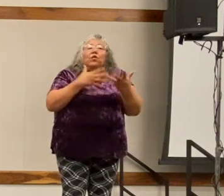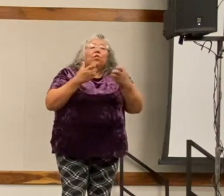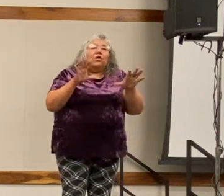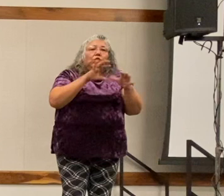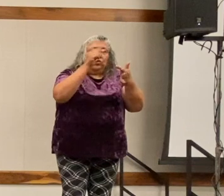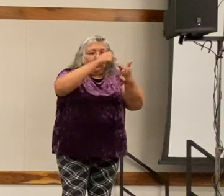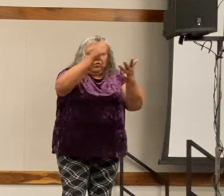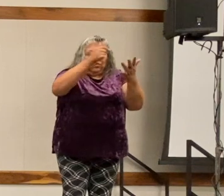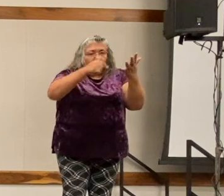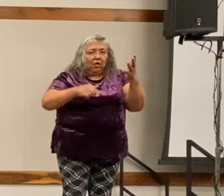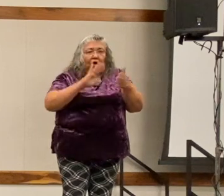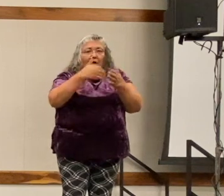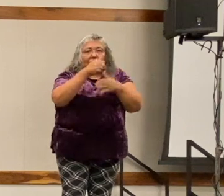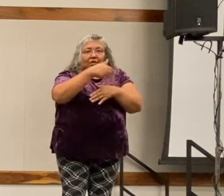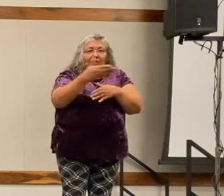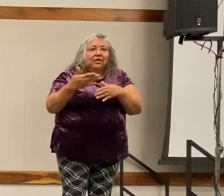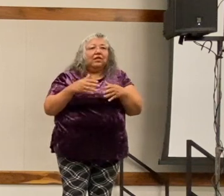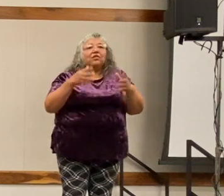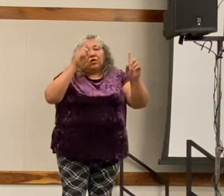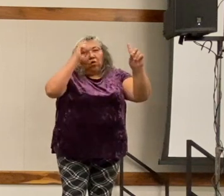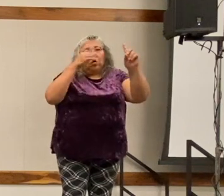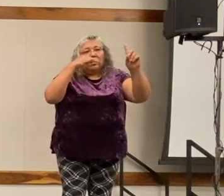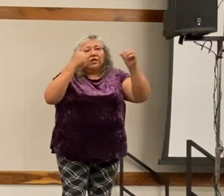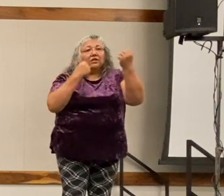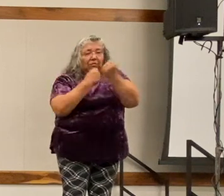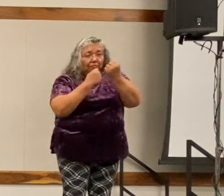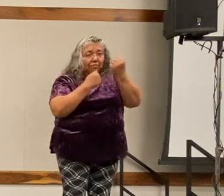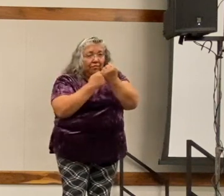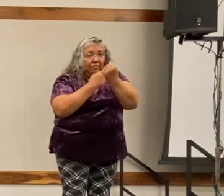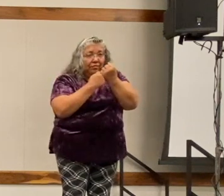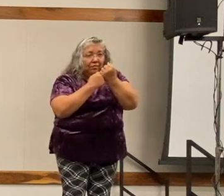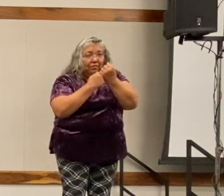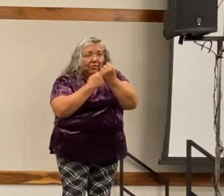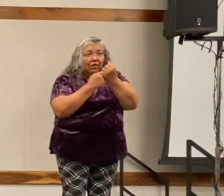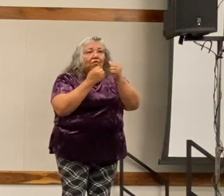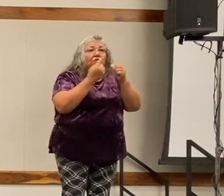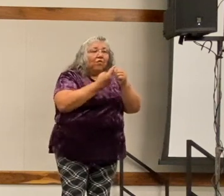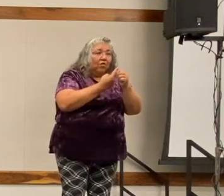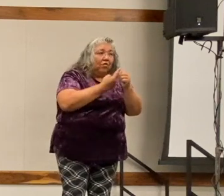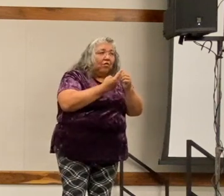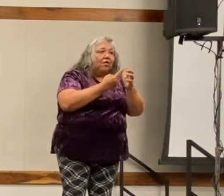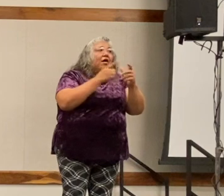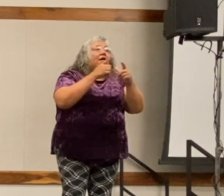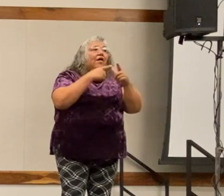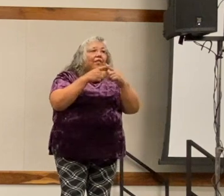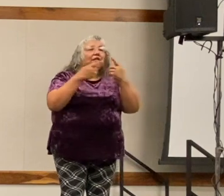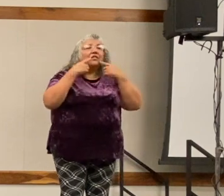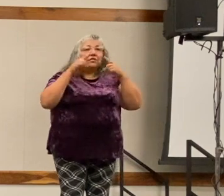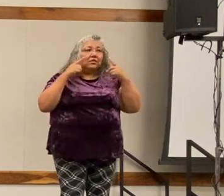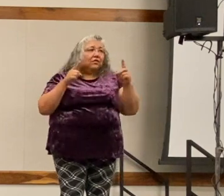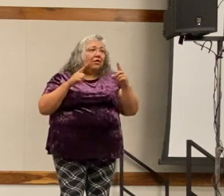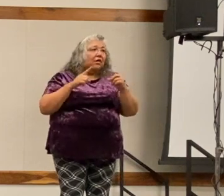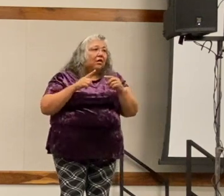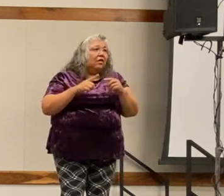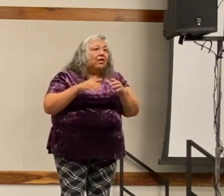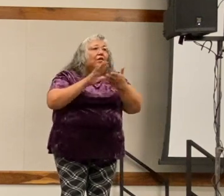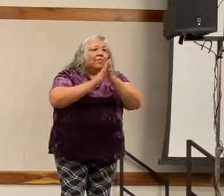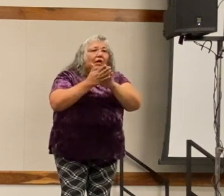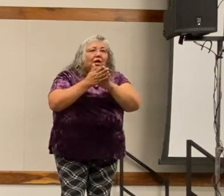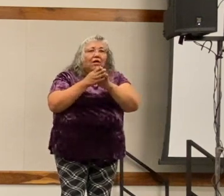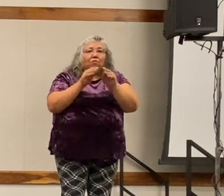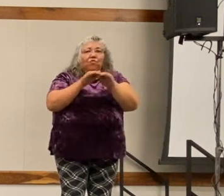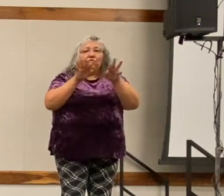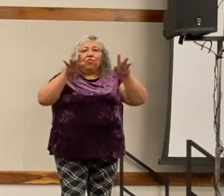And the goal is to get them on their feet and help them be successful. Right? And then they move on and they become franchise